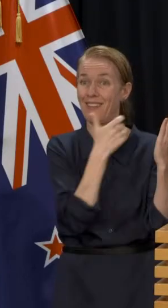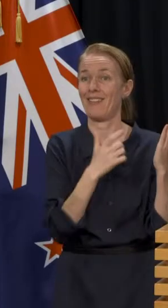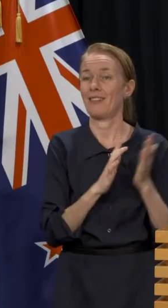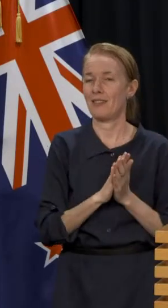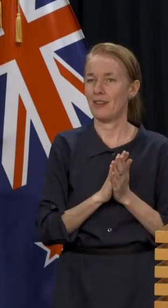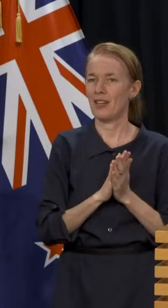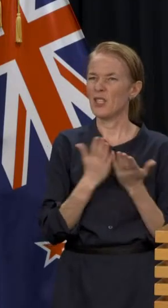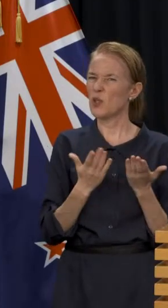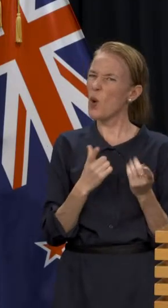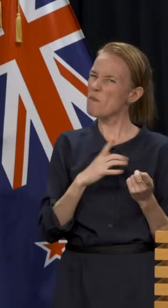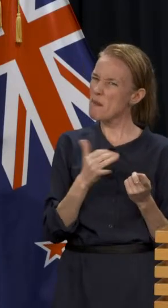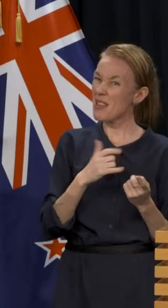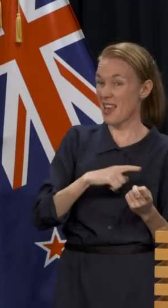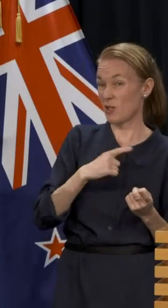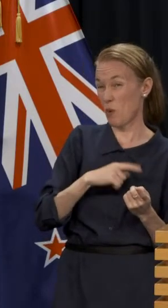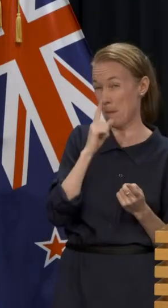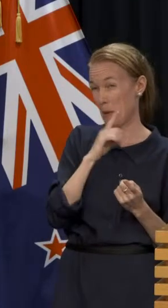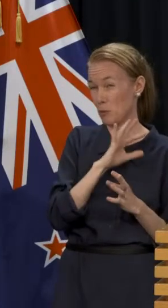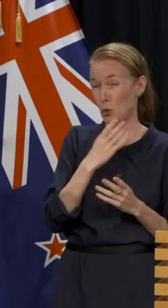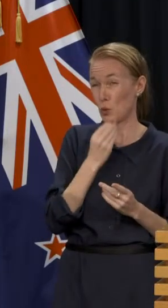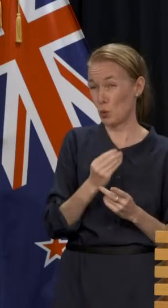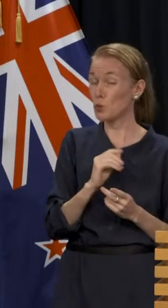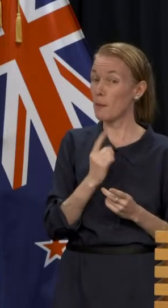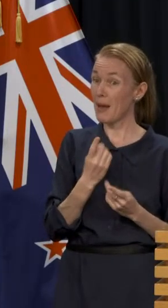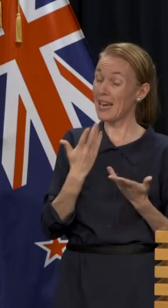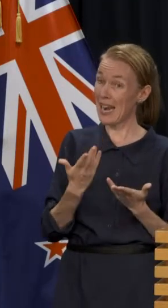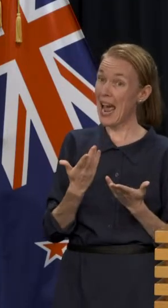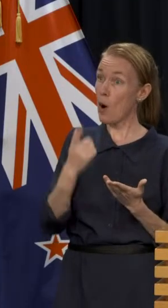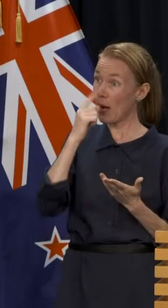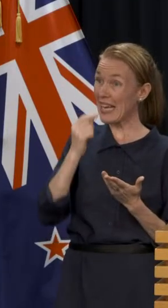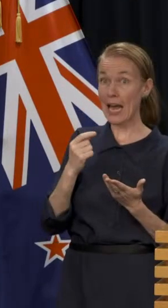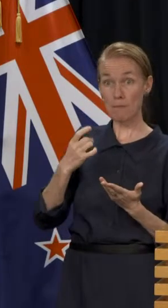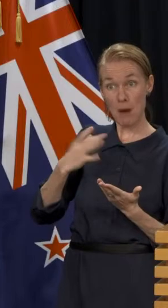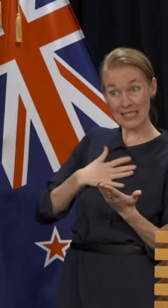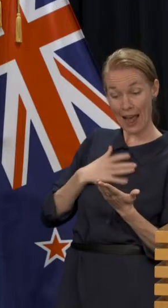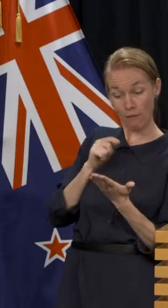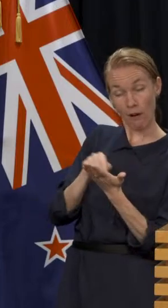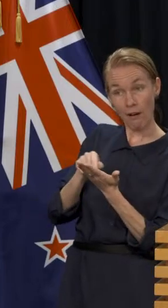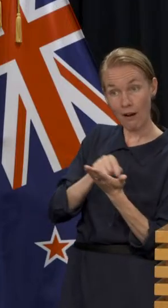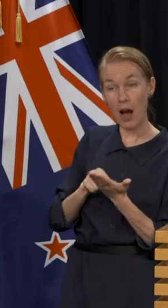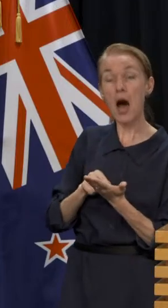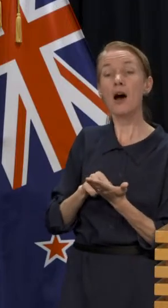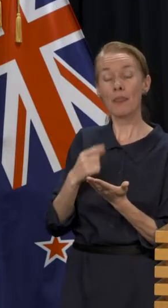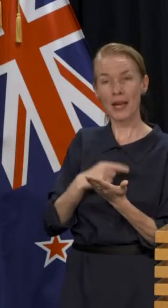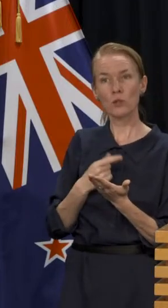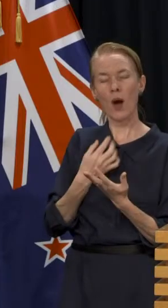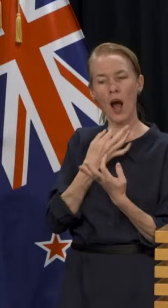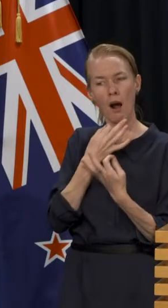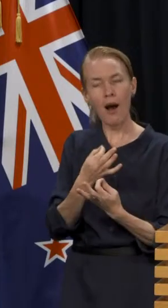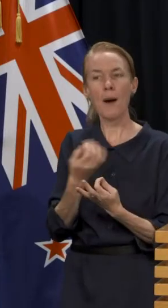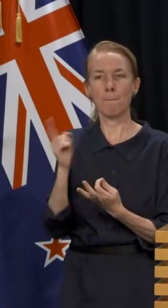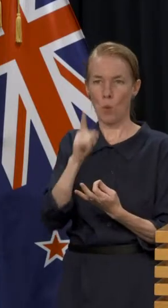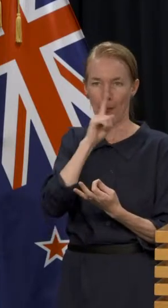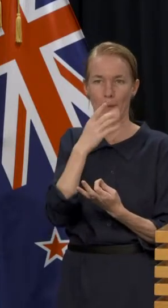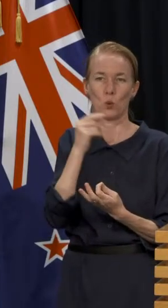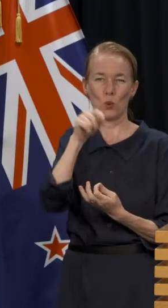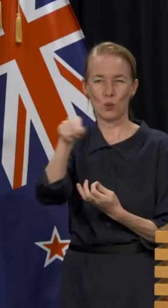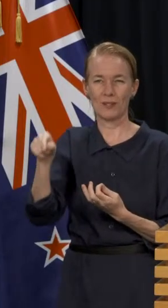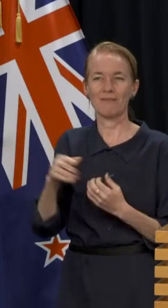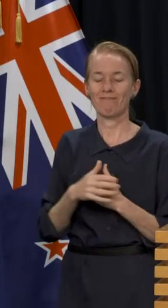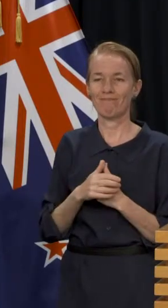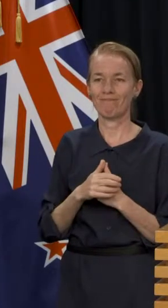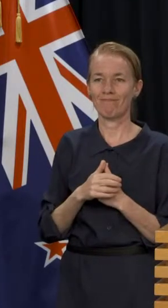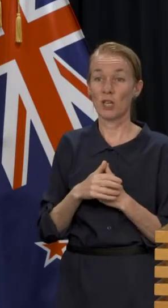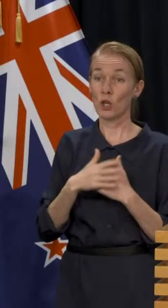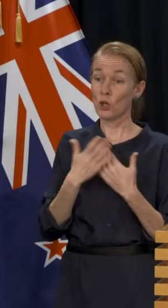both barriers to people using it. So, we're working not just on pushing messages out, but also getting